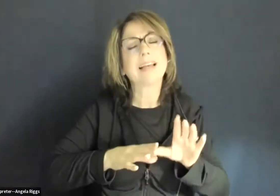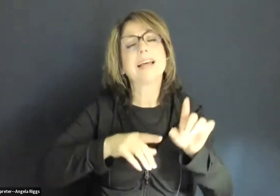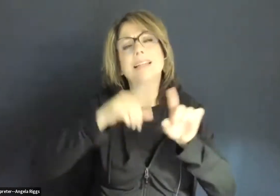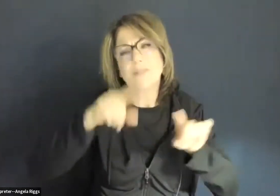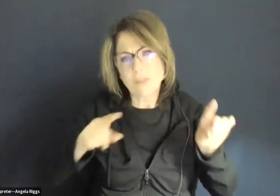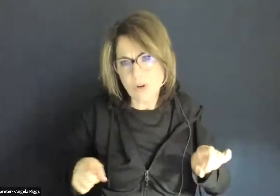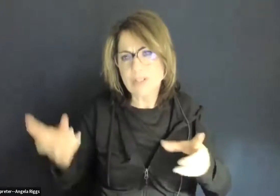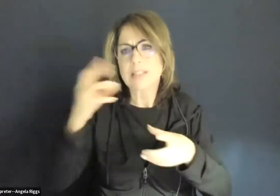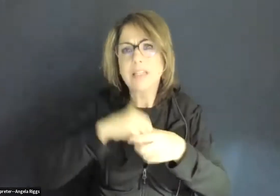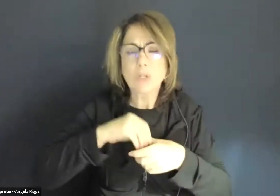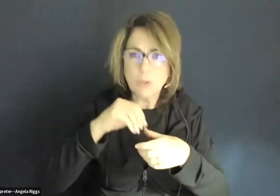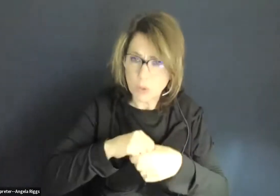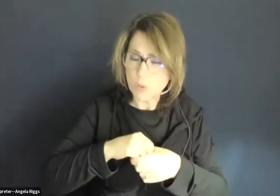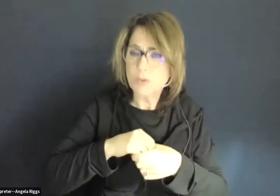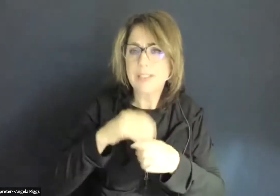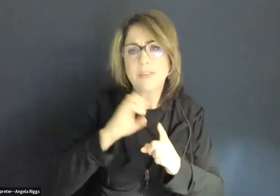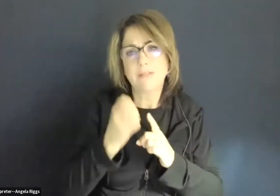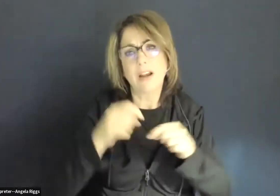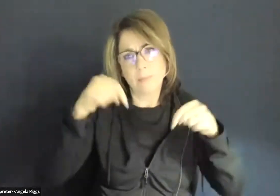at Disability Link. And